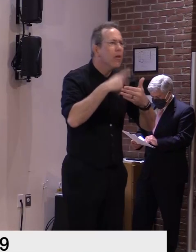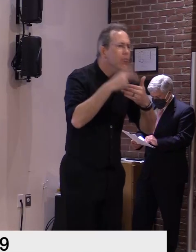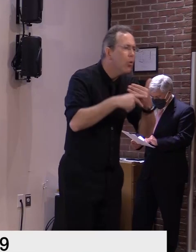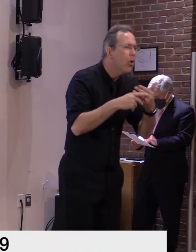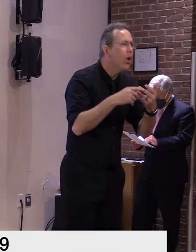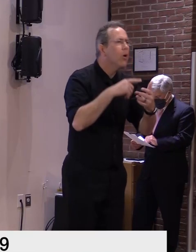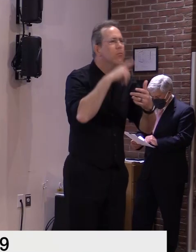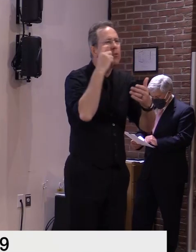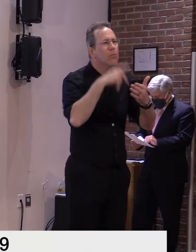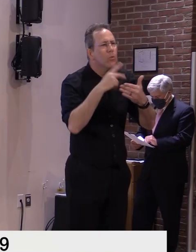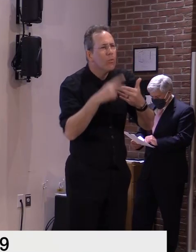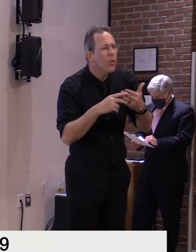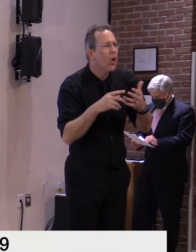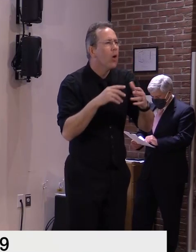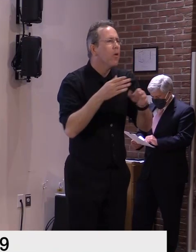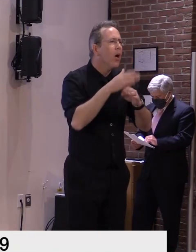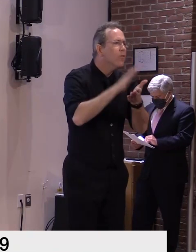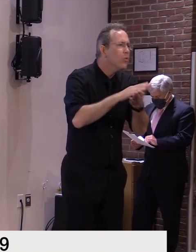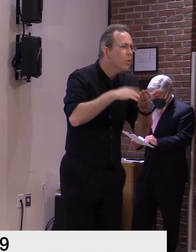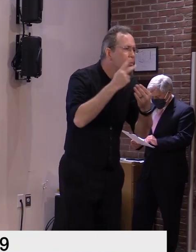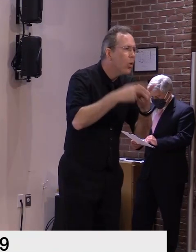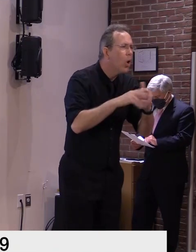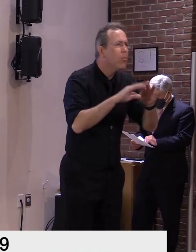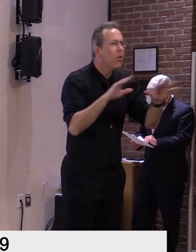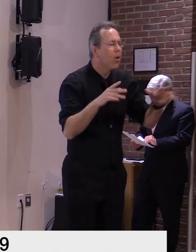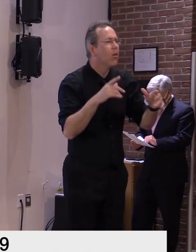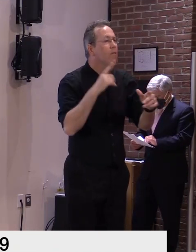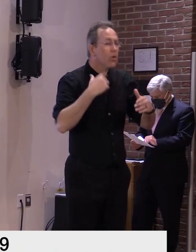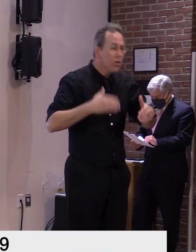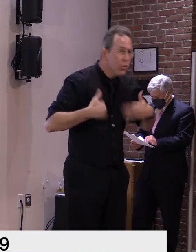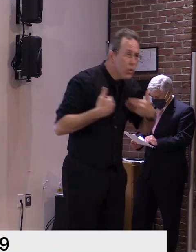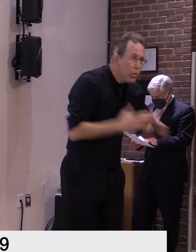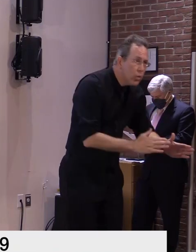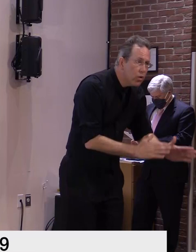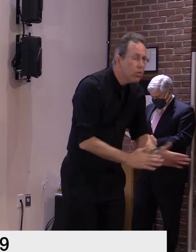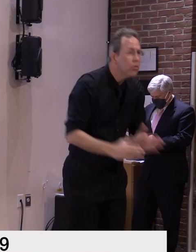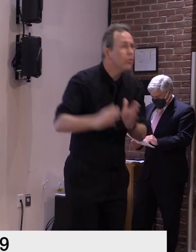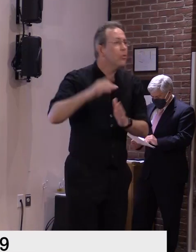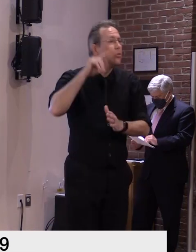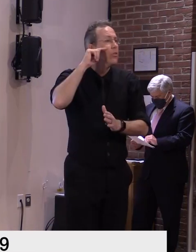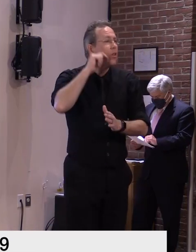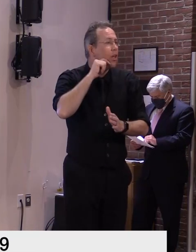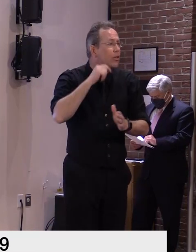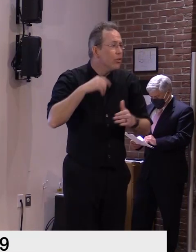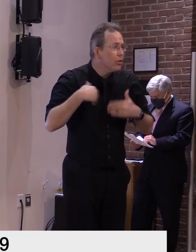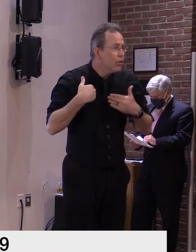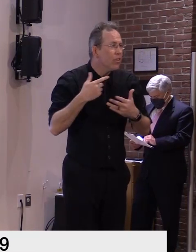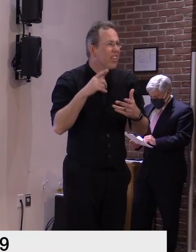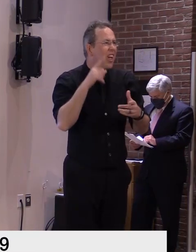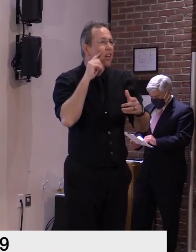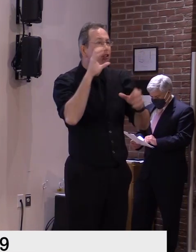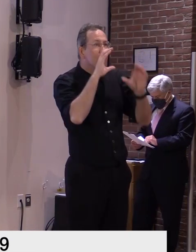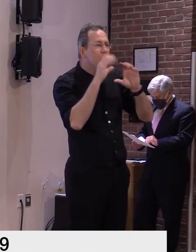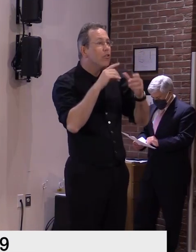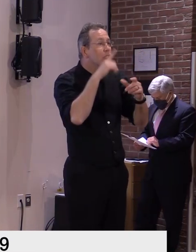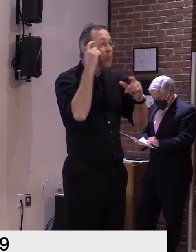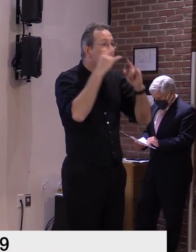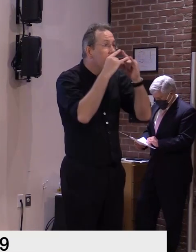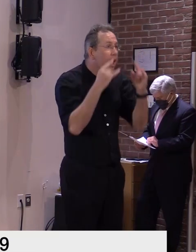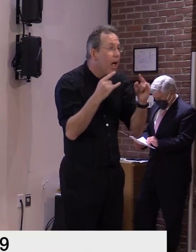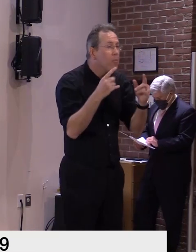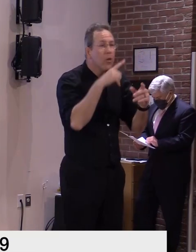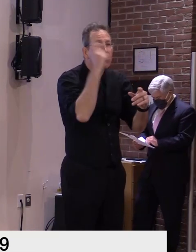for youth and students. Again, as mentioned, they'll be able to look for summer jobs that are available. We know that staffing of a